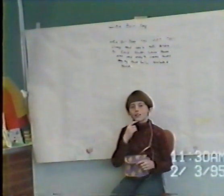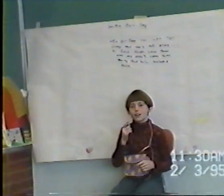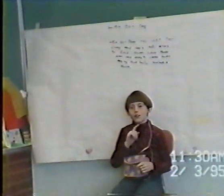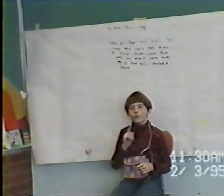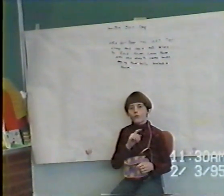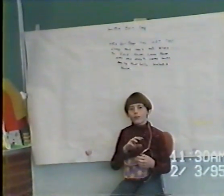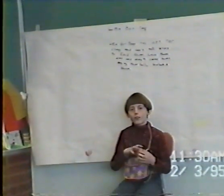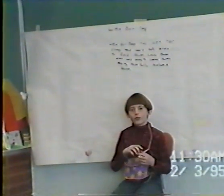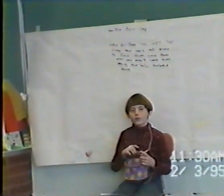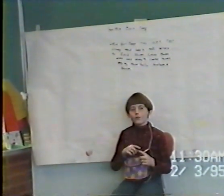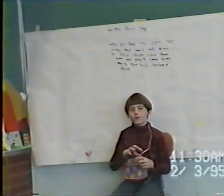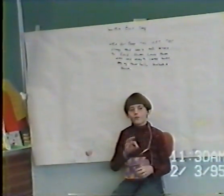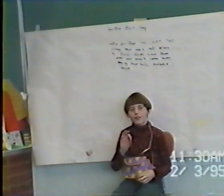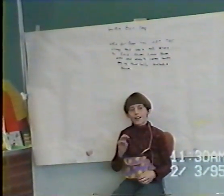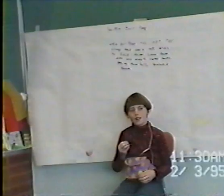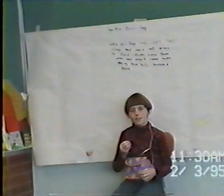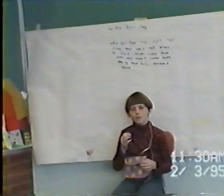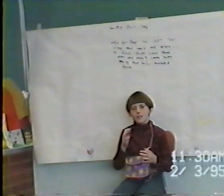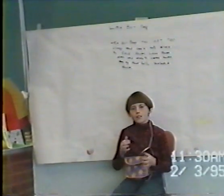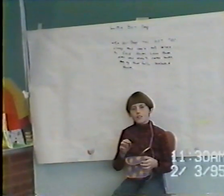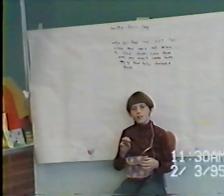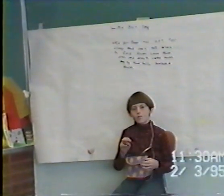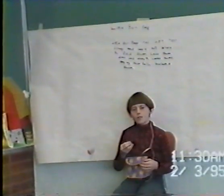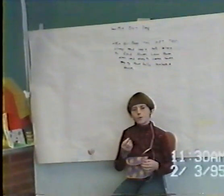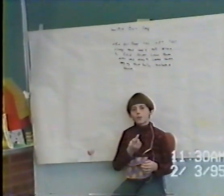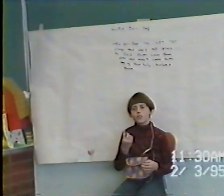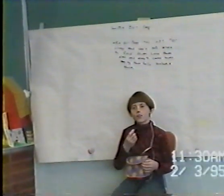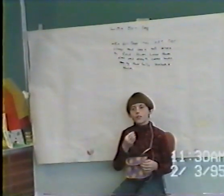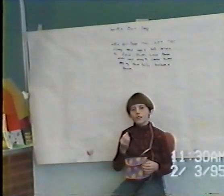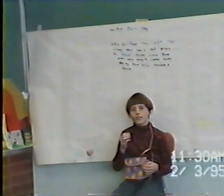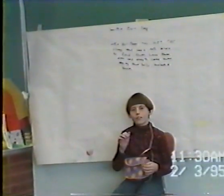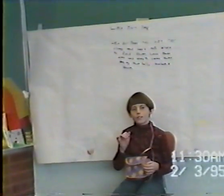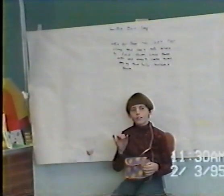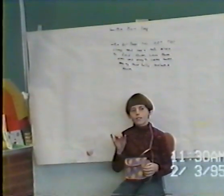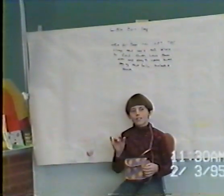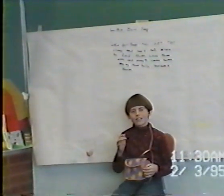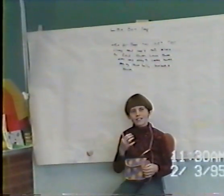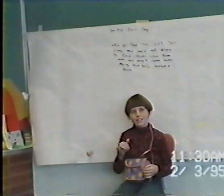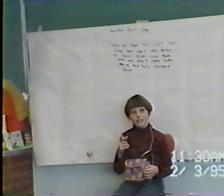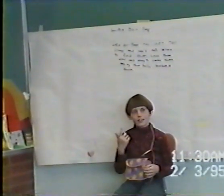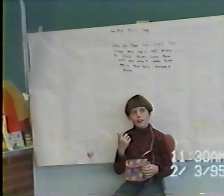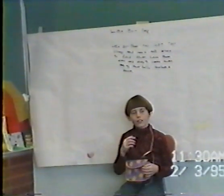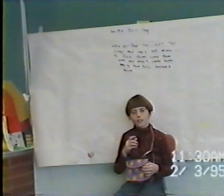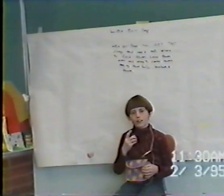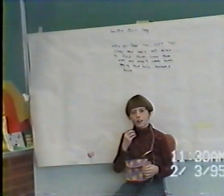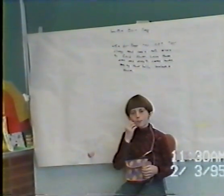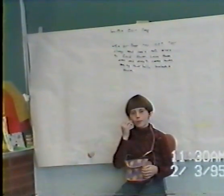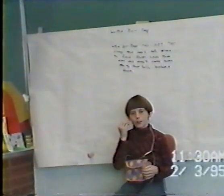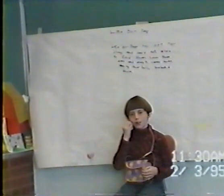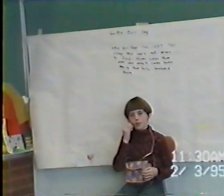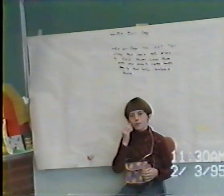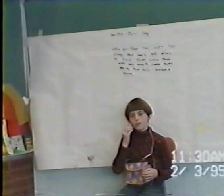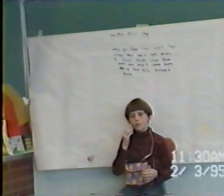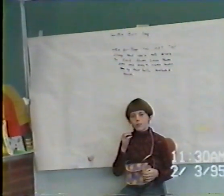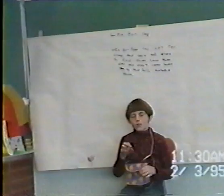Little Bo Peep has lost her sheep. I can't tell where to find them. Leave them alone, and they'll come